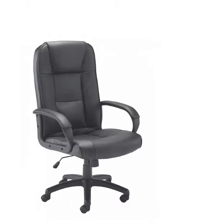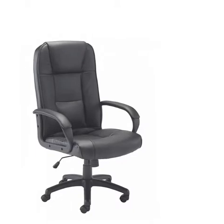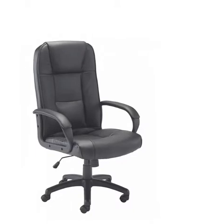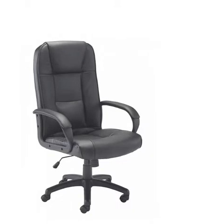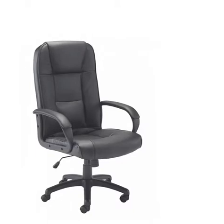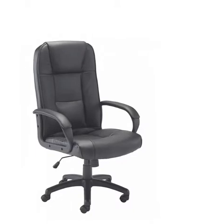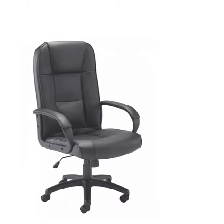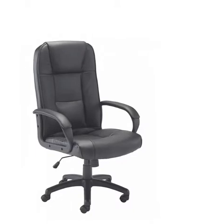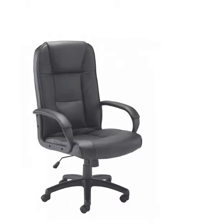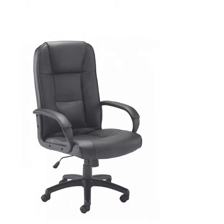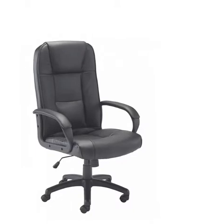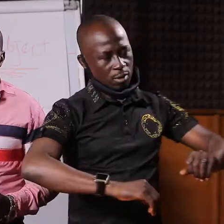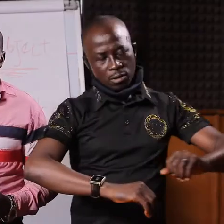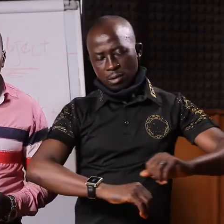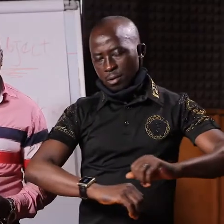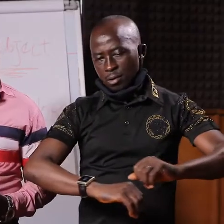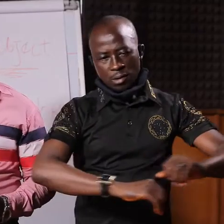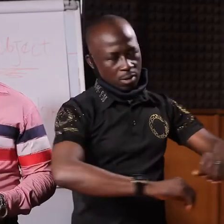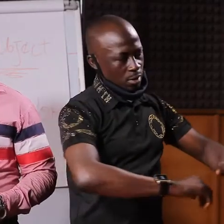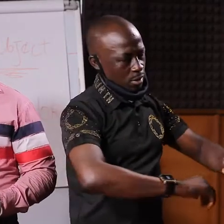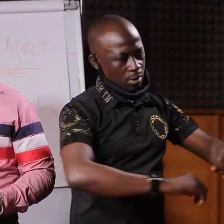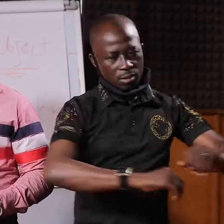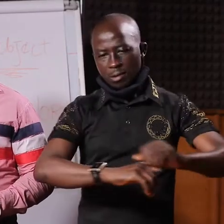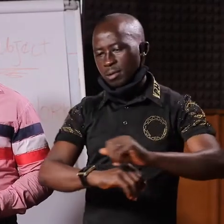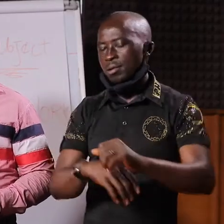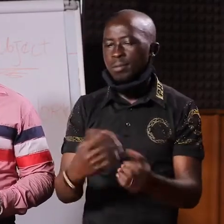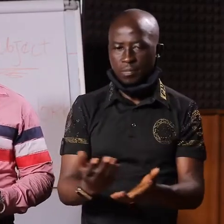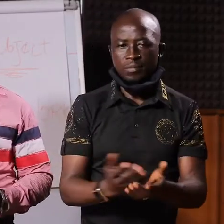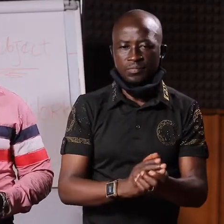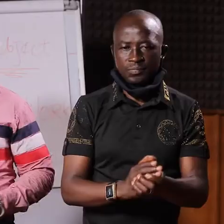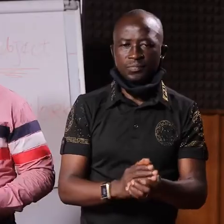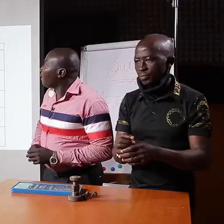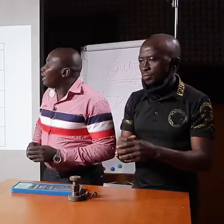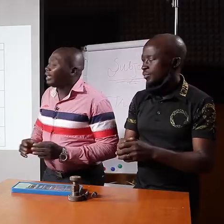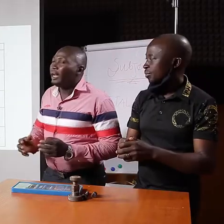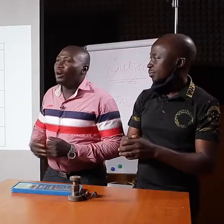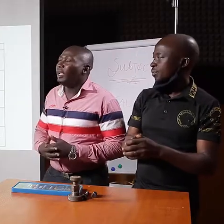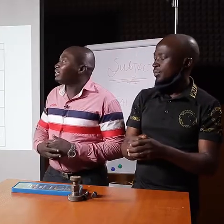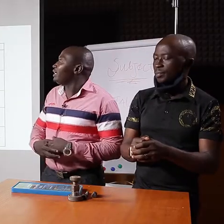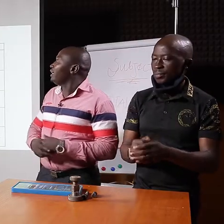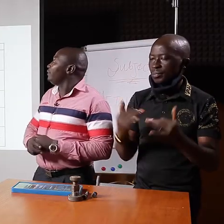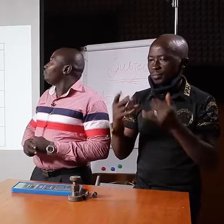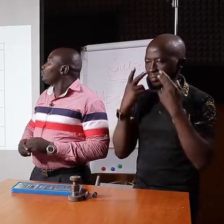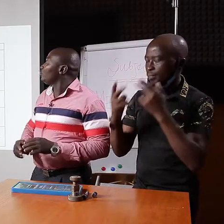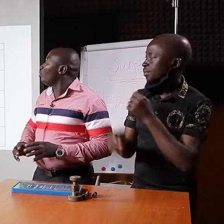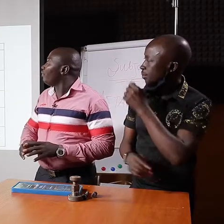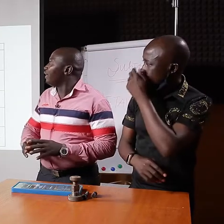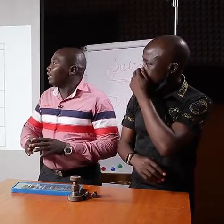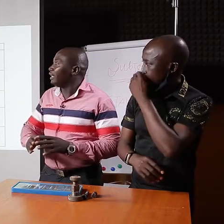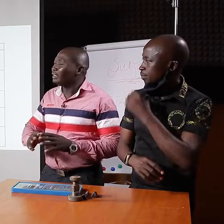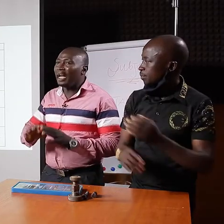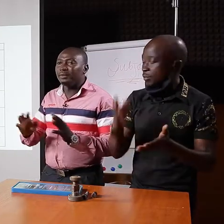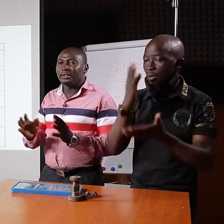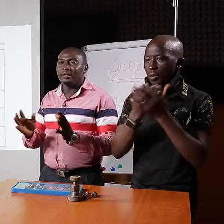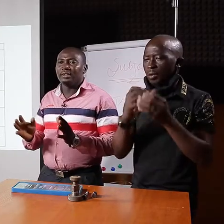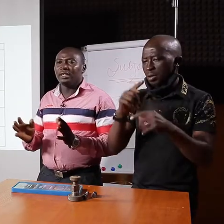a comfortable turning around or turning over or swivel. Now, let's see some of